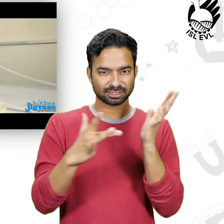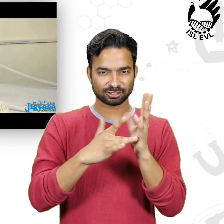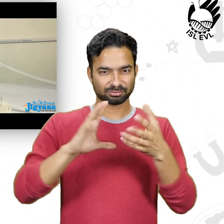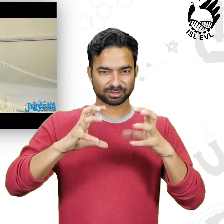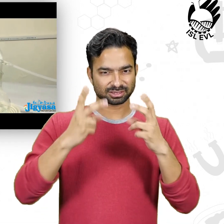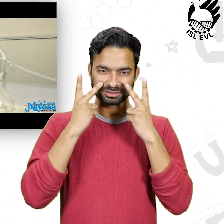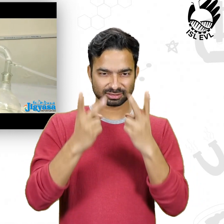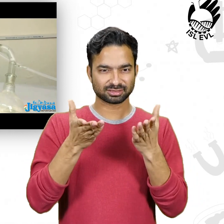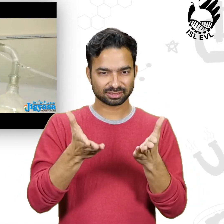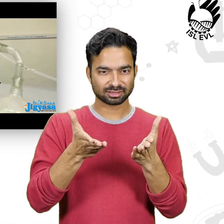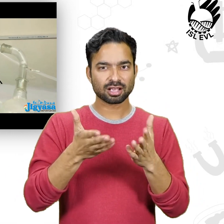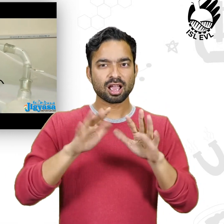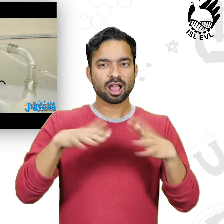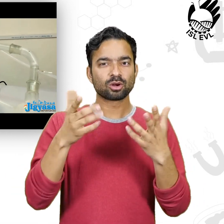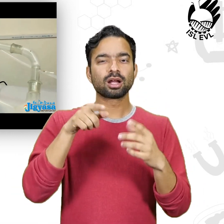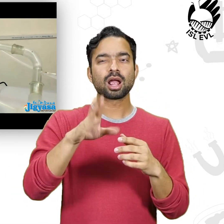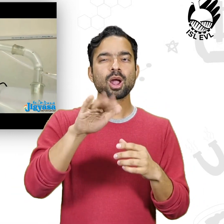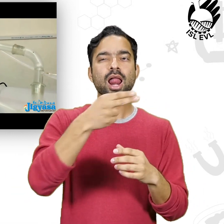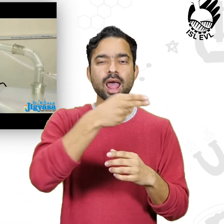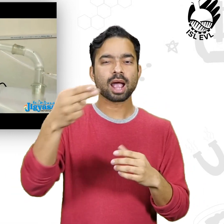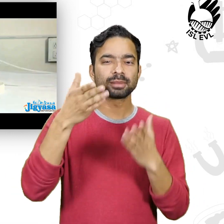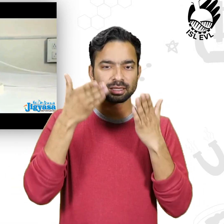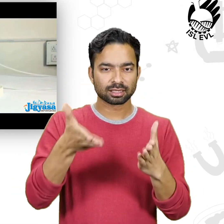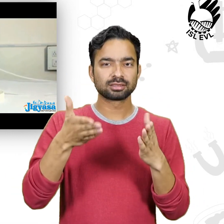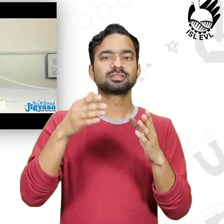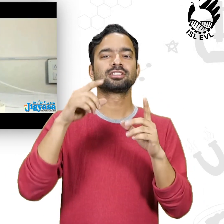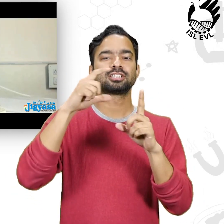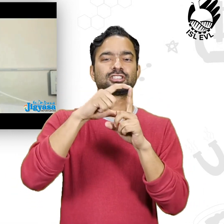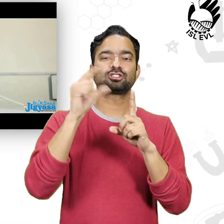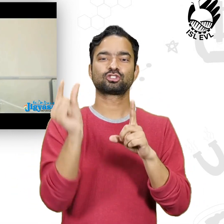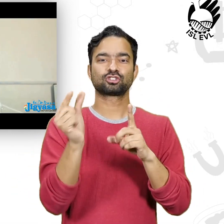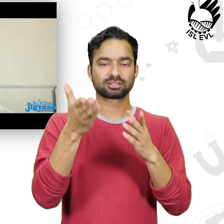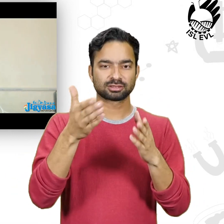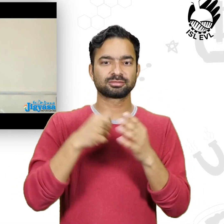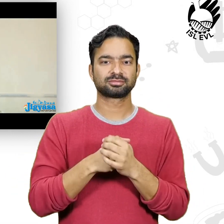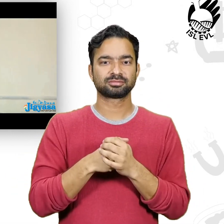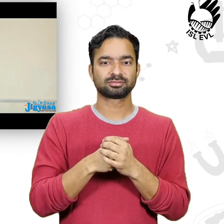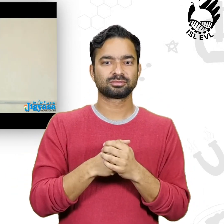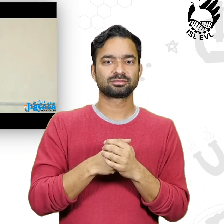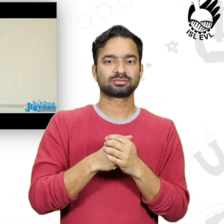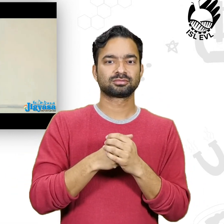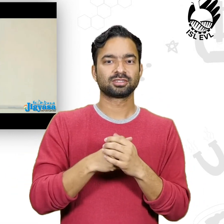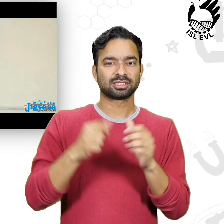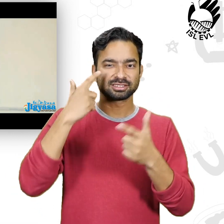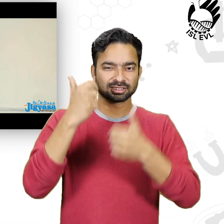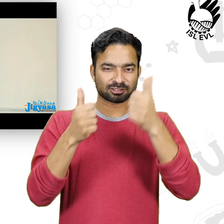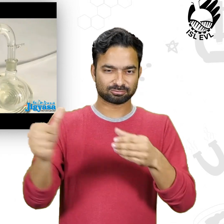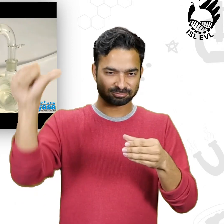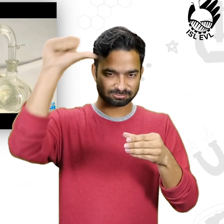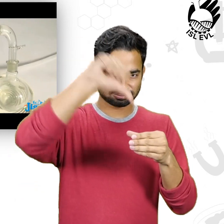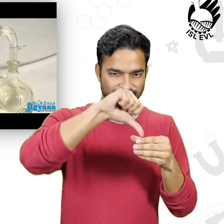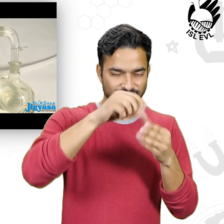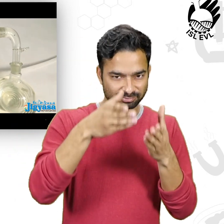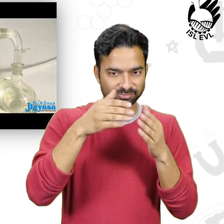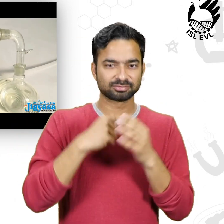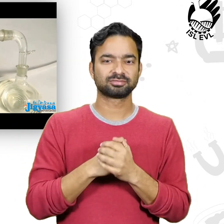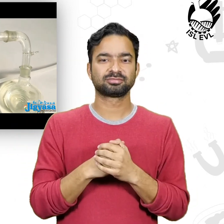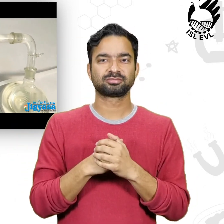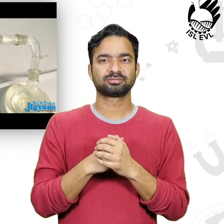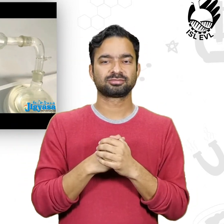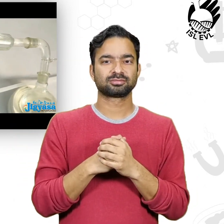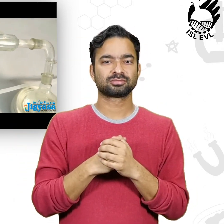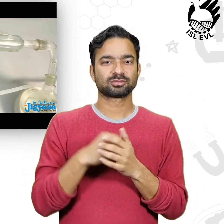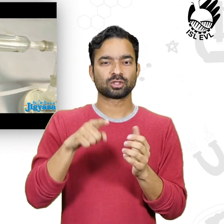Have you seen the distillation unit? Let's see. This is the distillation unit. We are going to distill water. Here is the